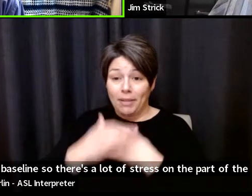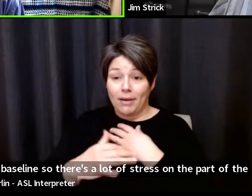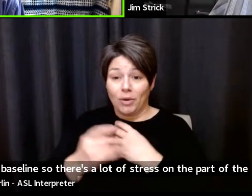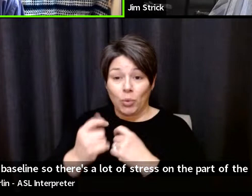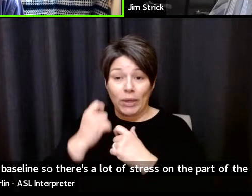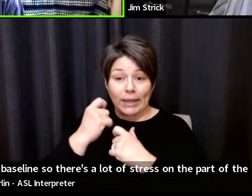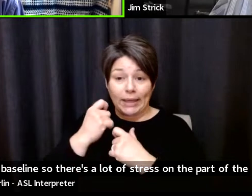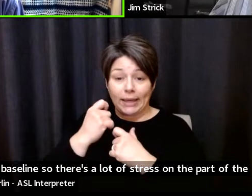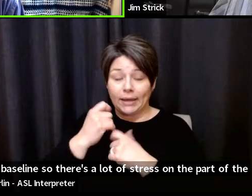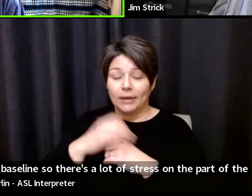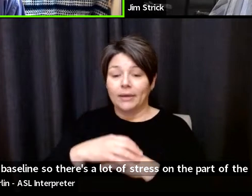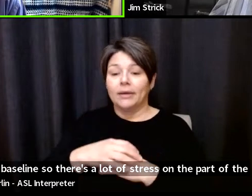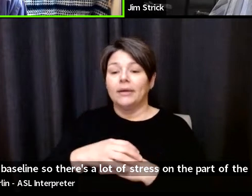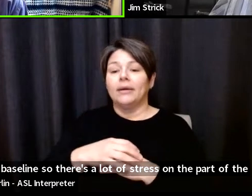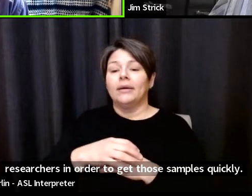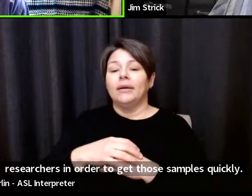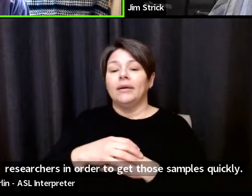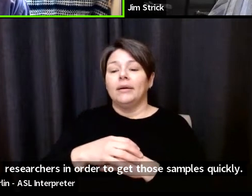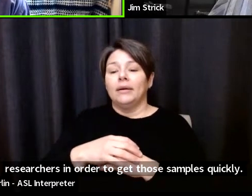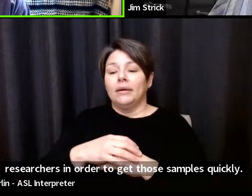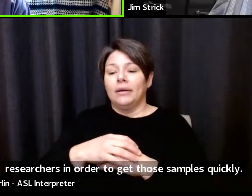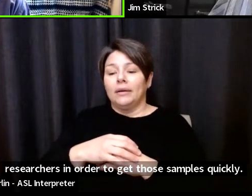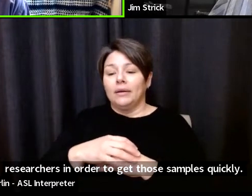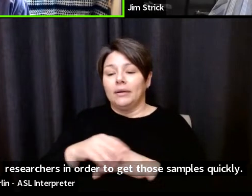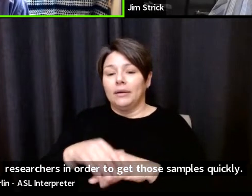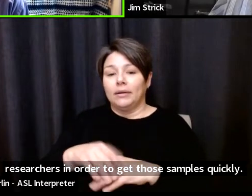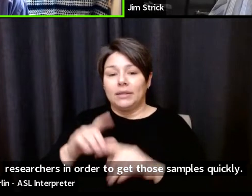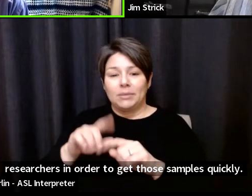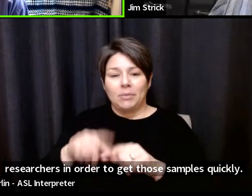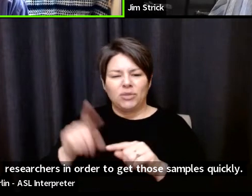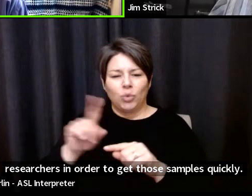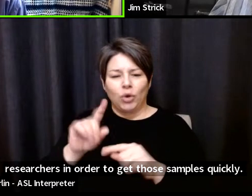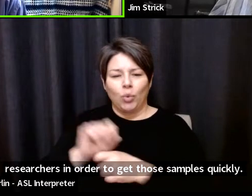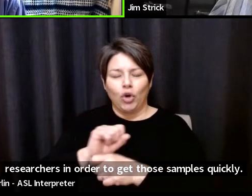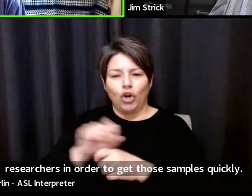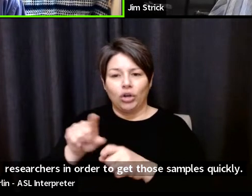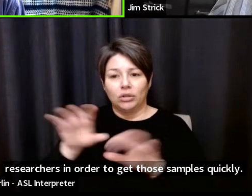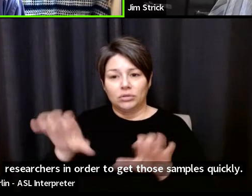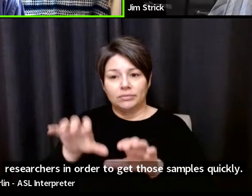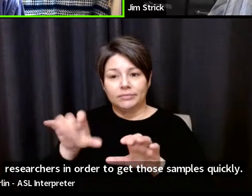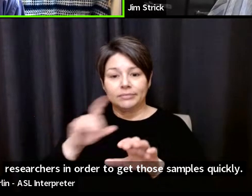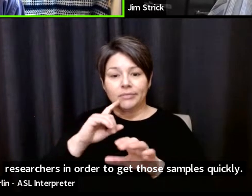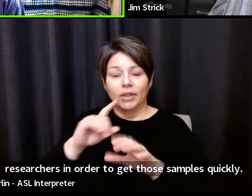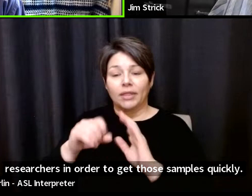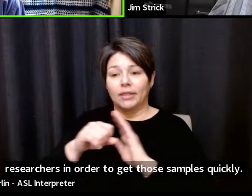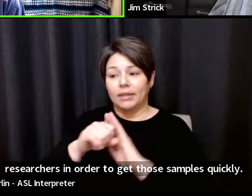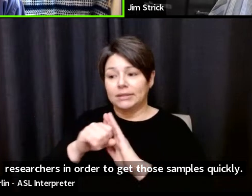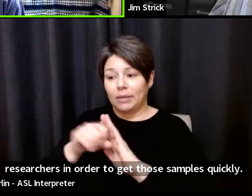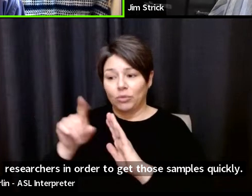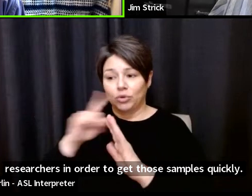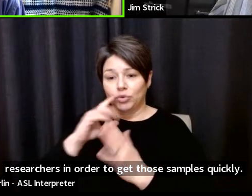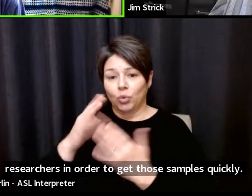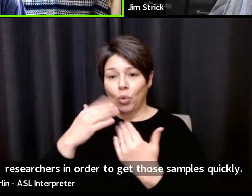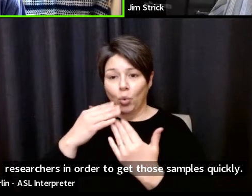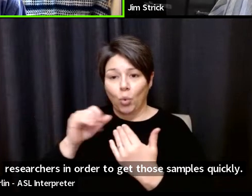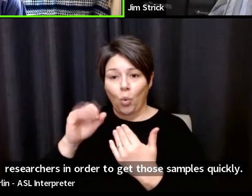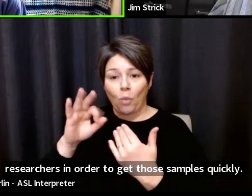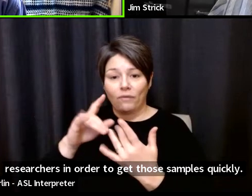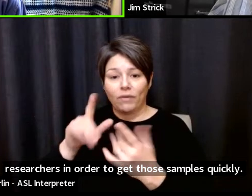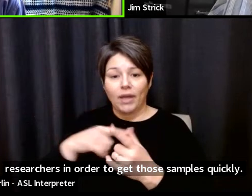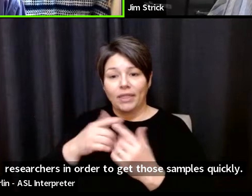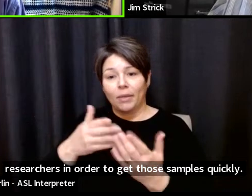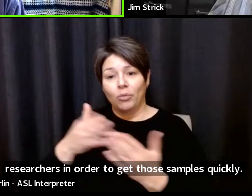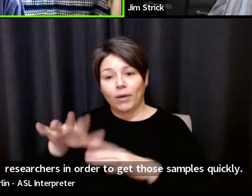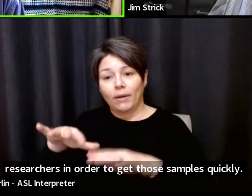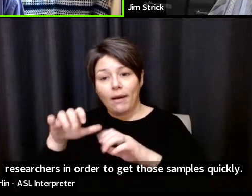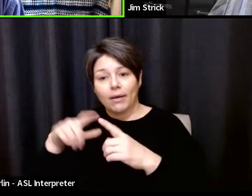quickly. Depending on where the work is done, the samples, we cool them off as quickly as we can. So we bring ice to the